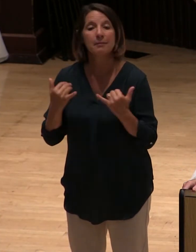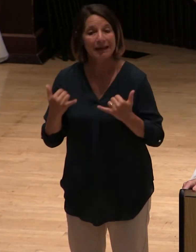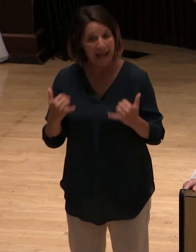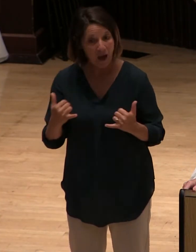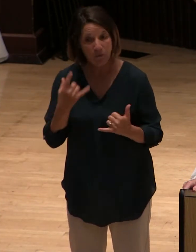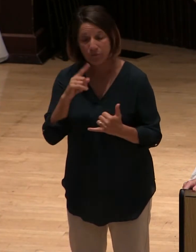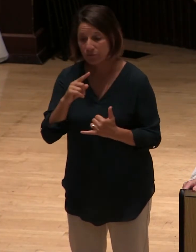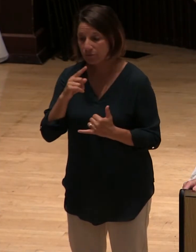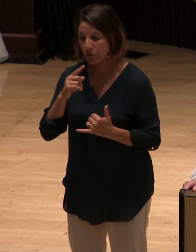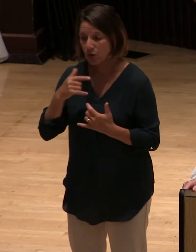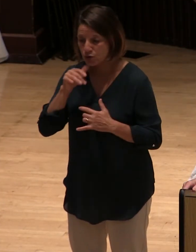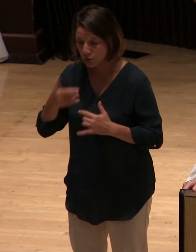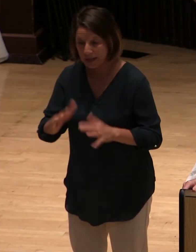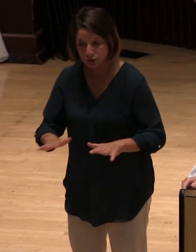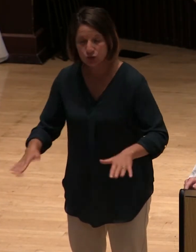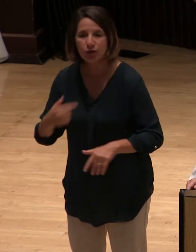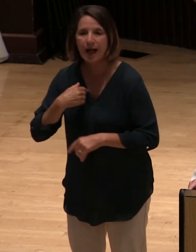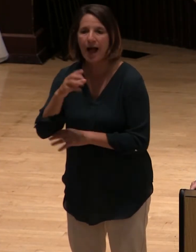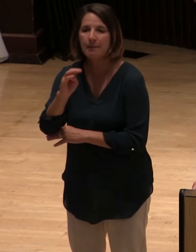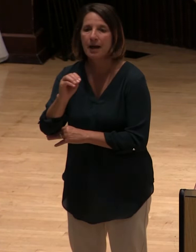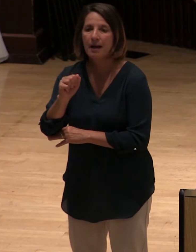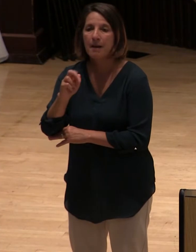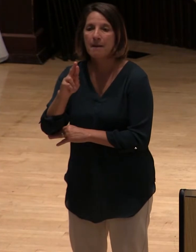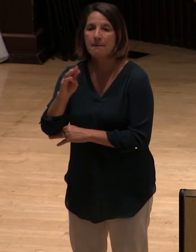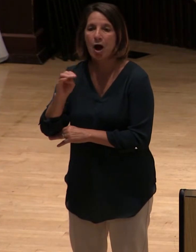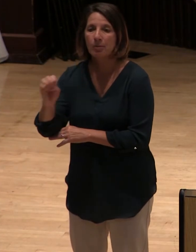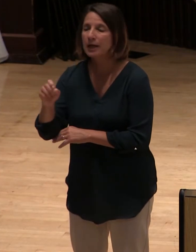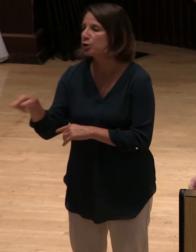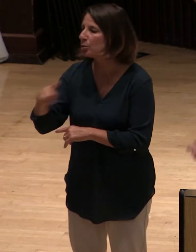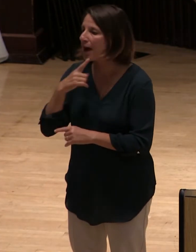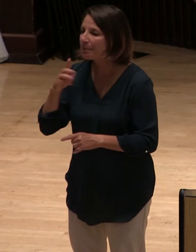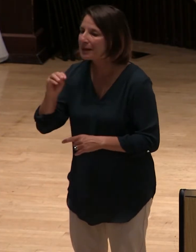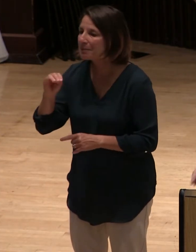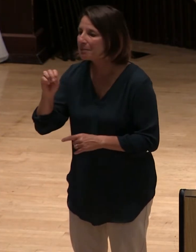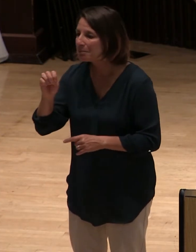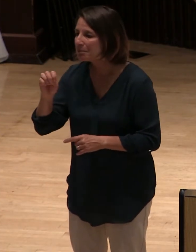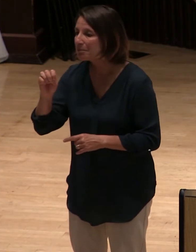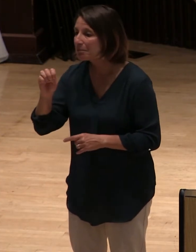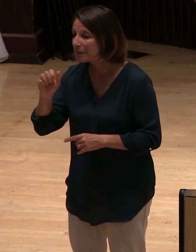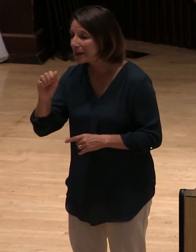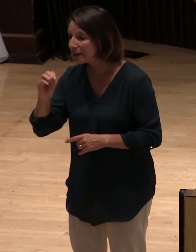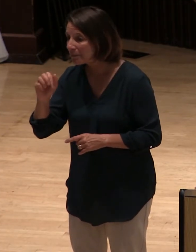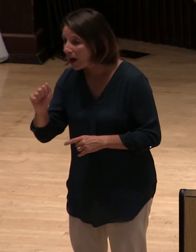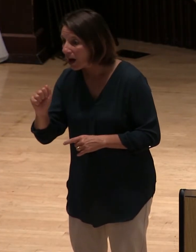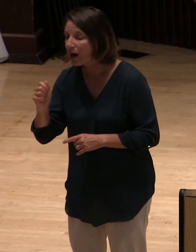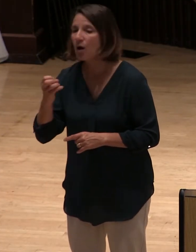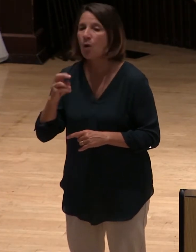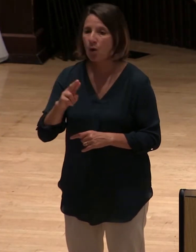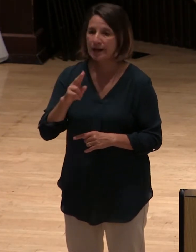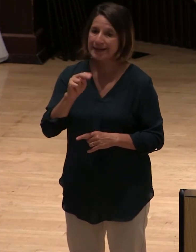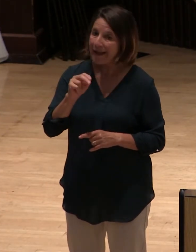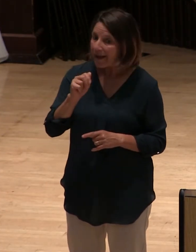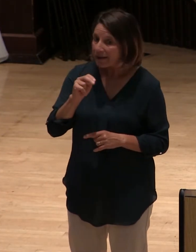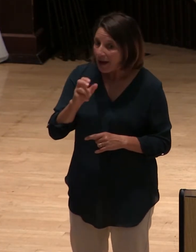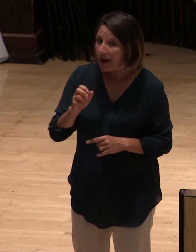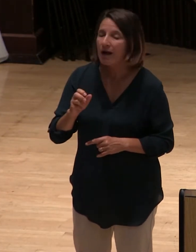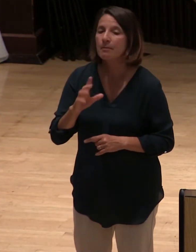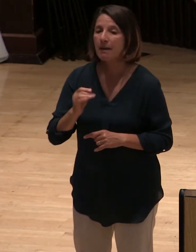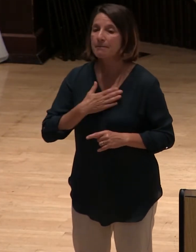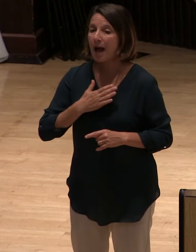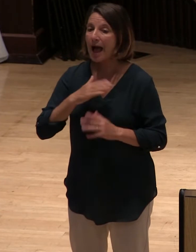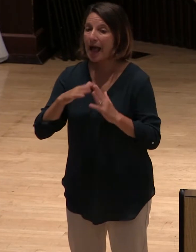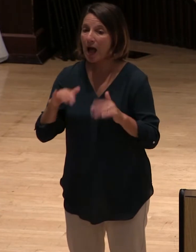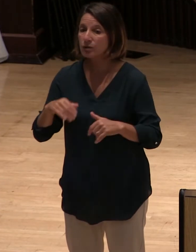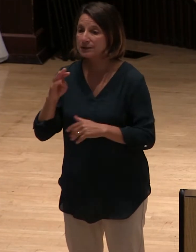Marmee. You might be Mima or Nana or Grandma, but in my house, it's Marmee. And I